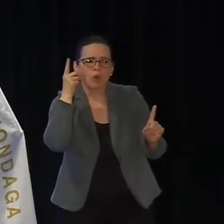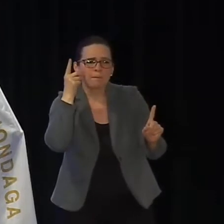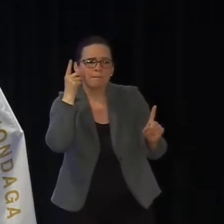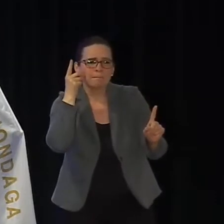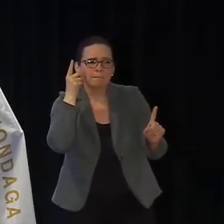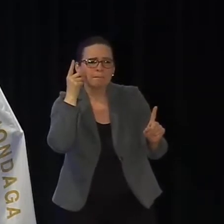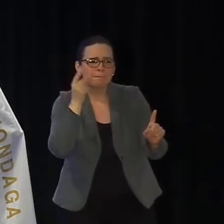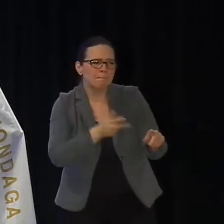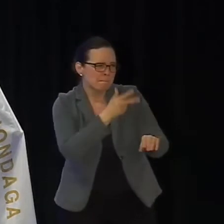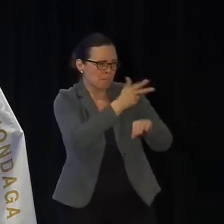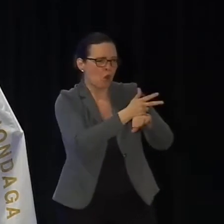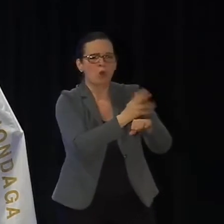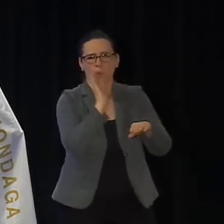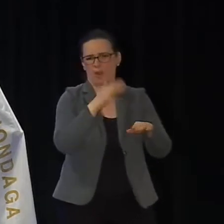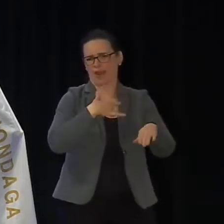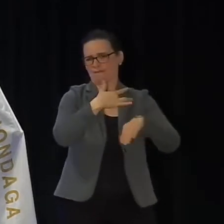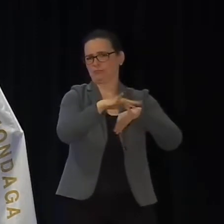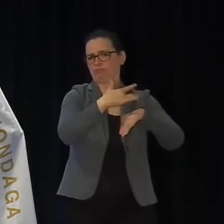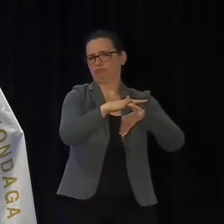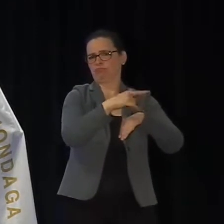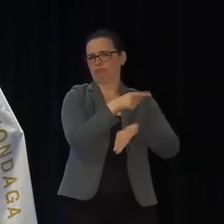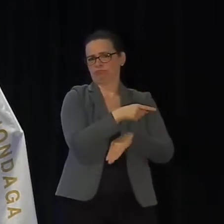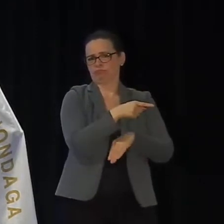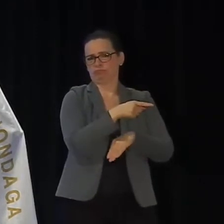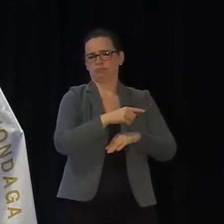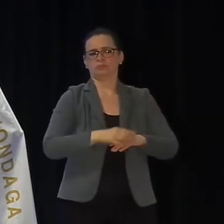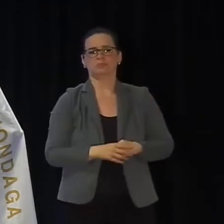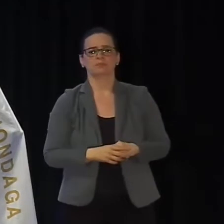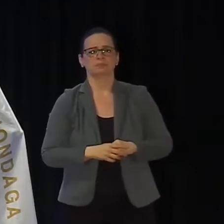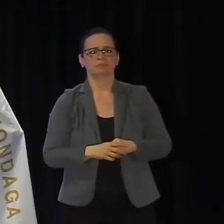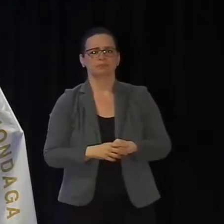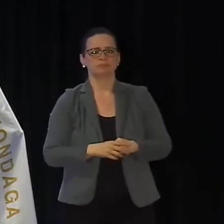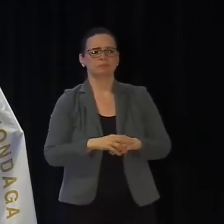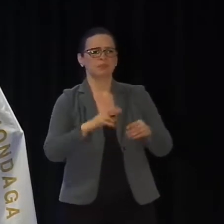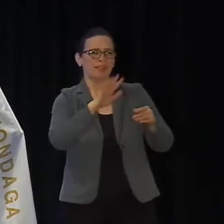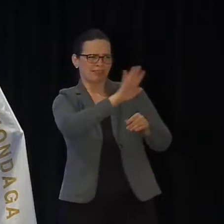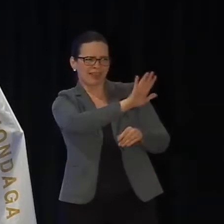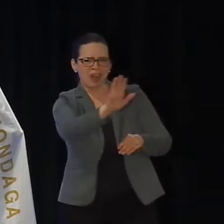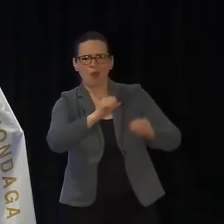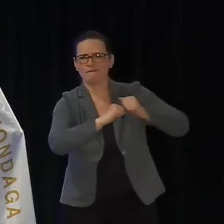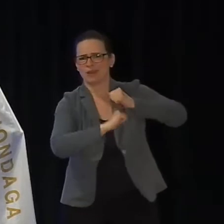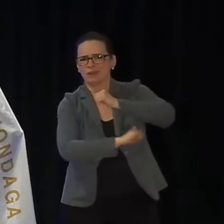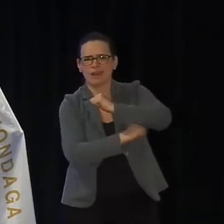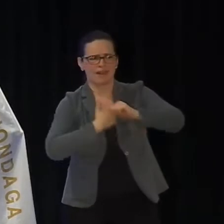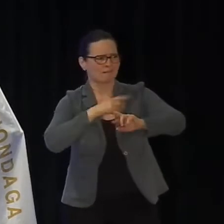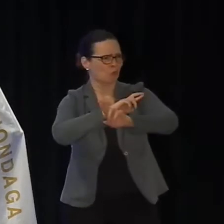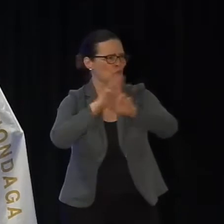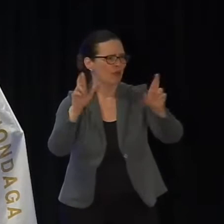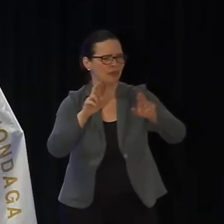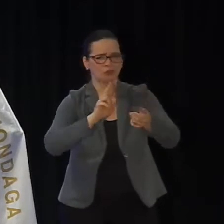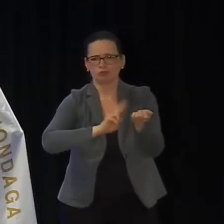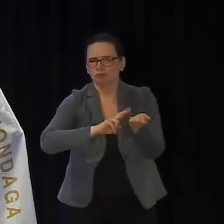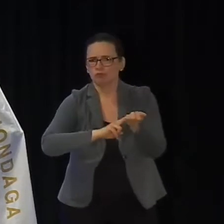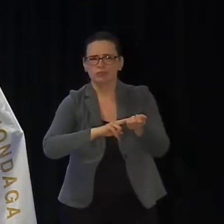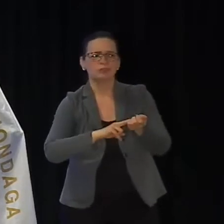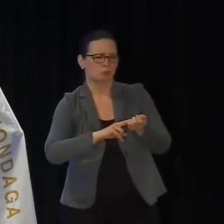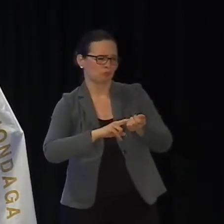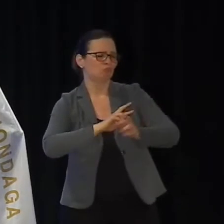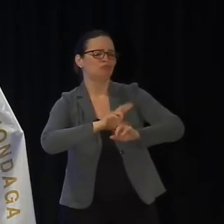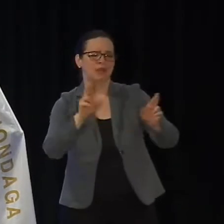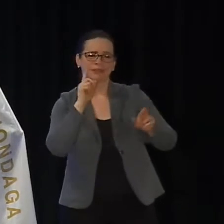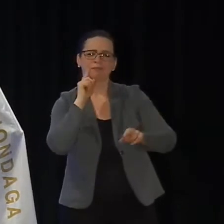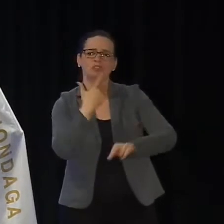partner up there, right? And so, and they have infrastructure with their nurses on staff, and their nurses helped us in the beginning.